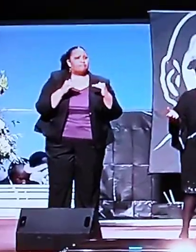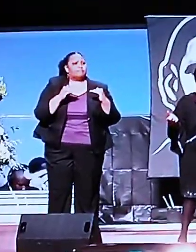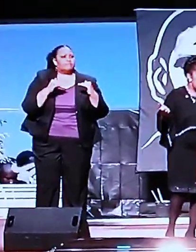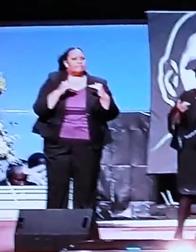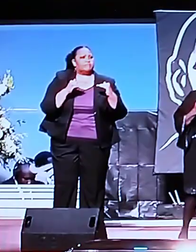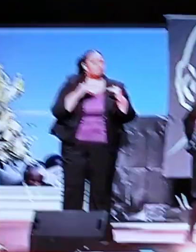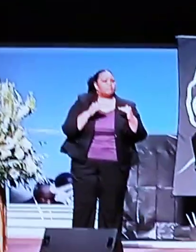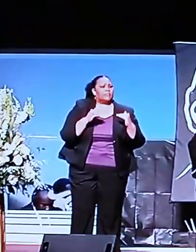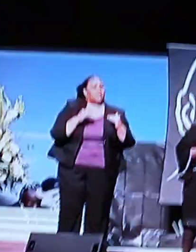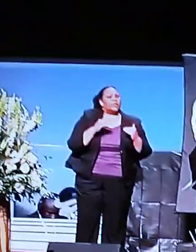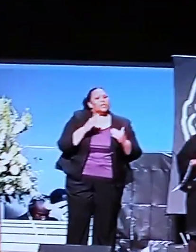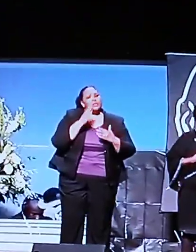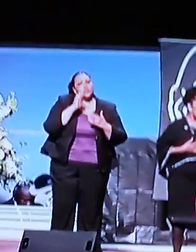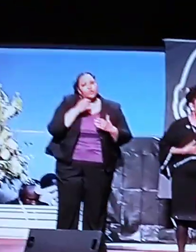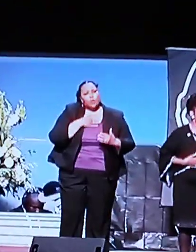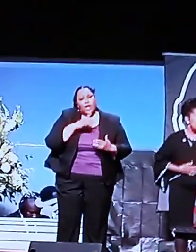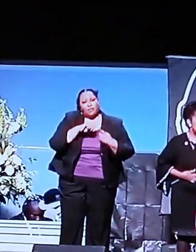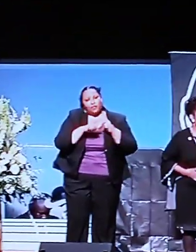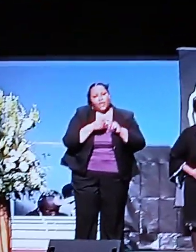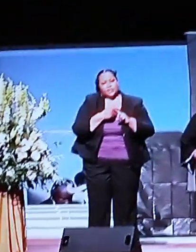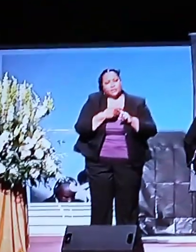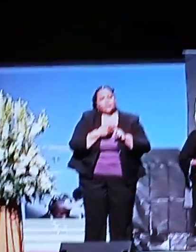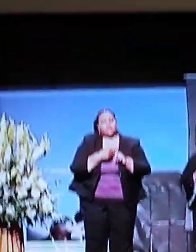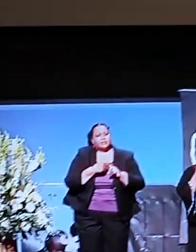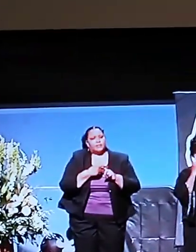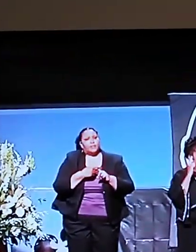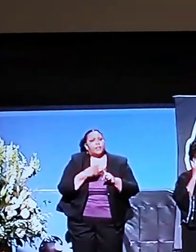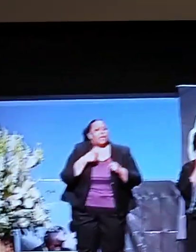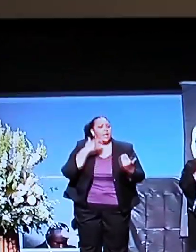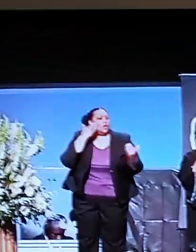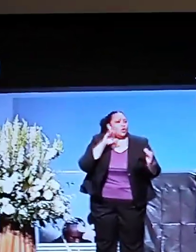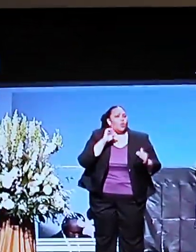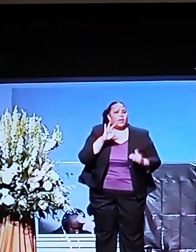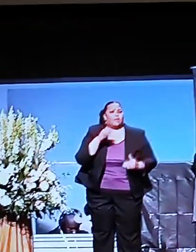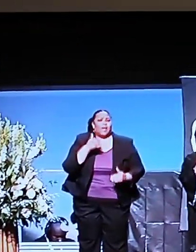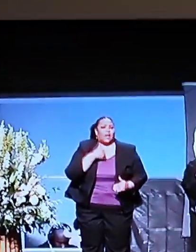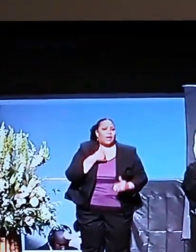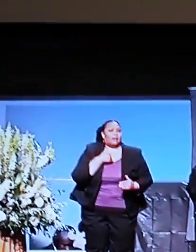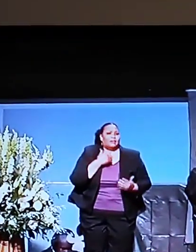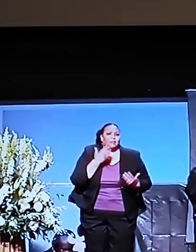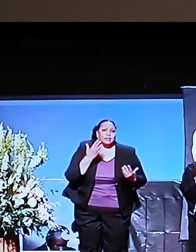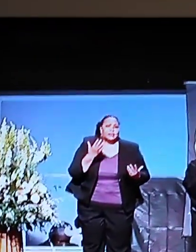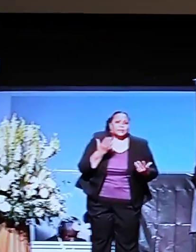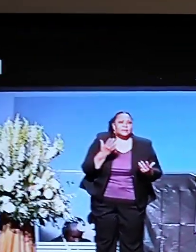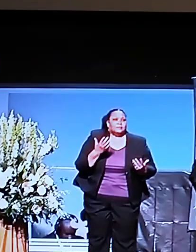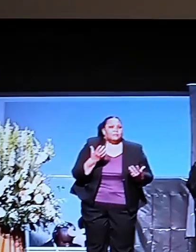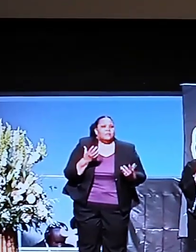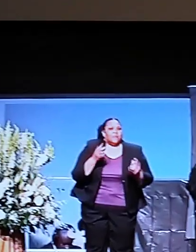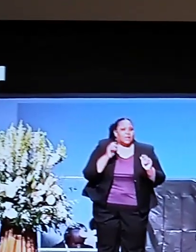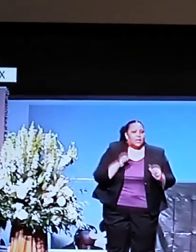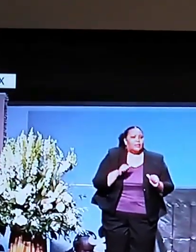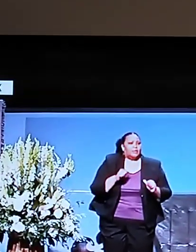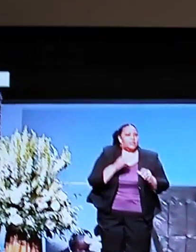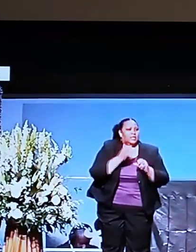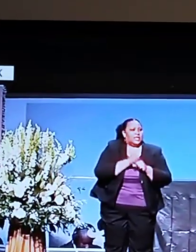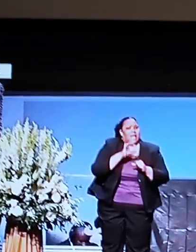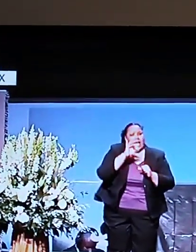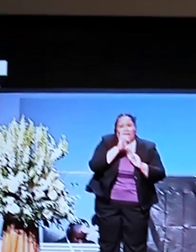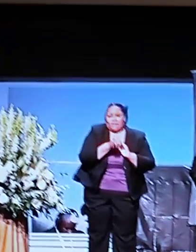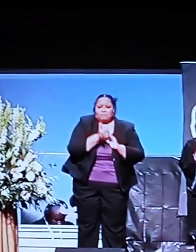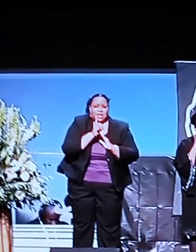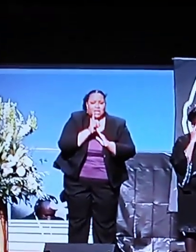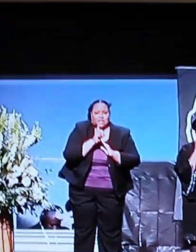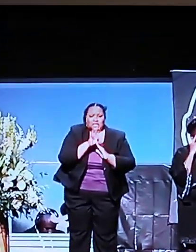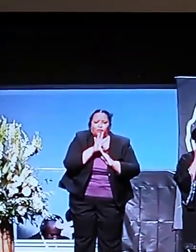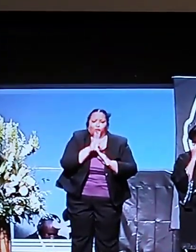So my friends, I don't know if I'll ever get eight minutes and 46